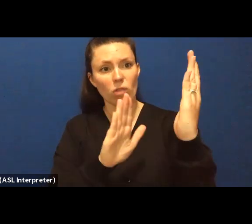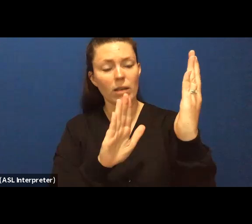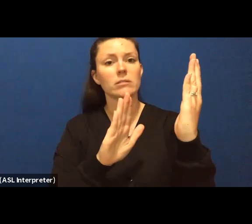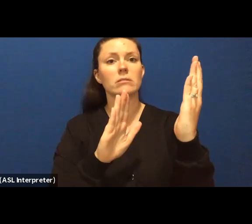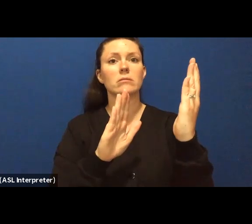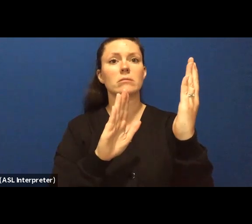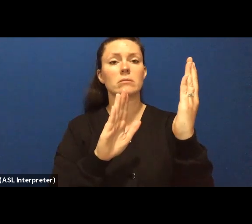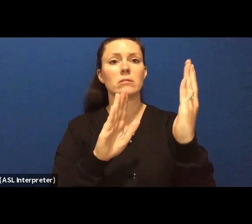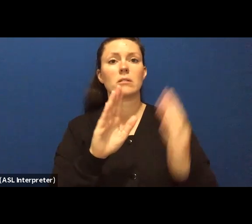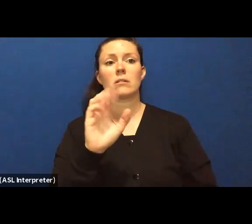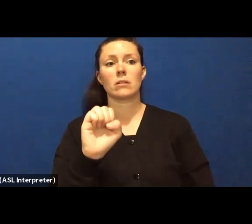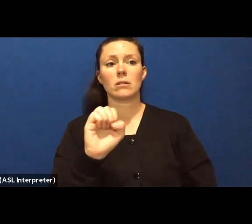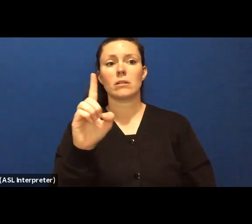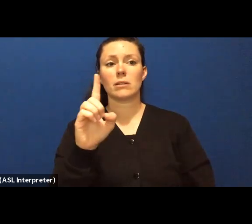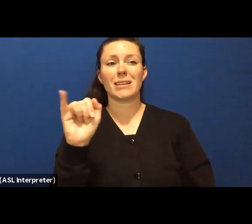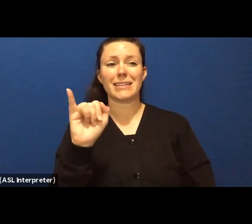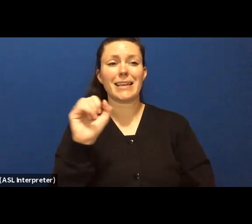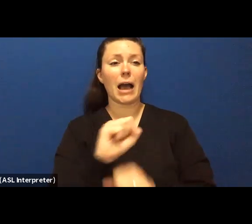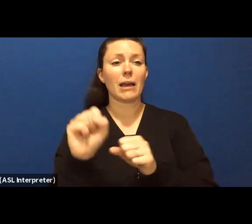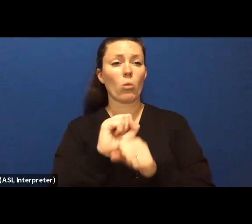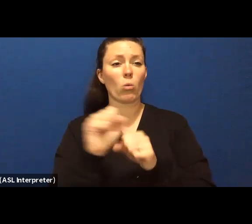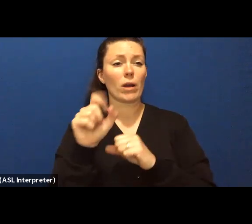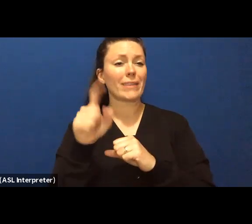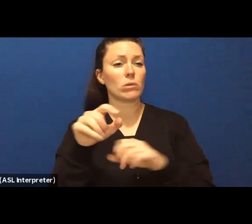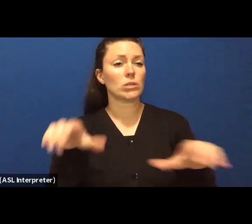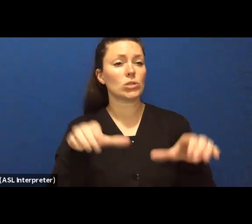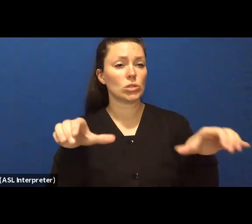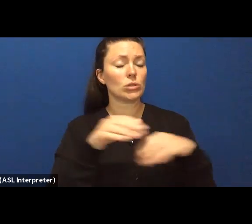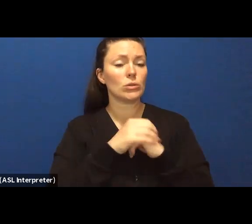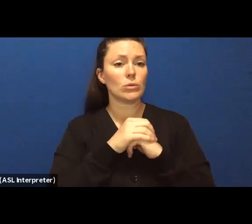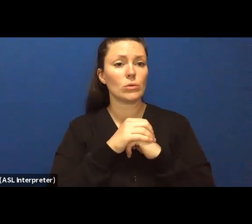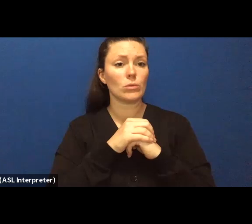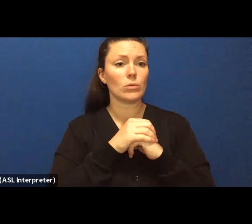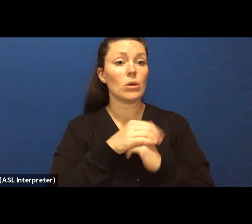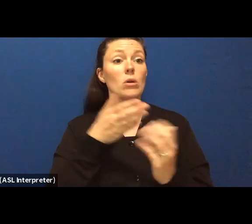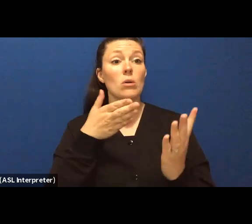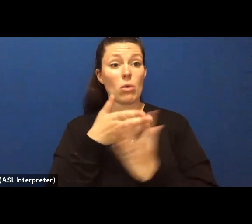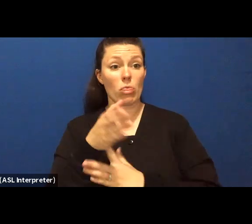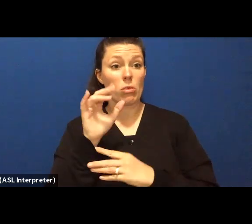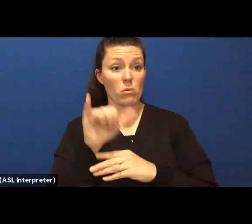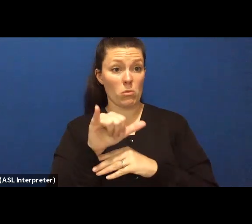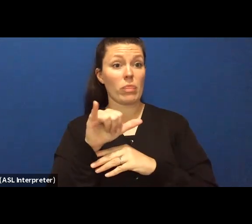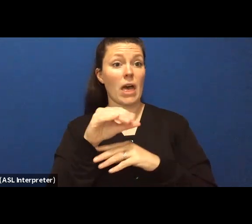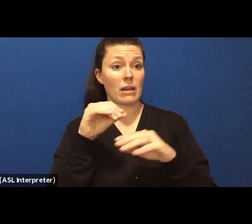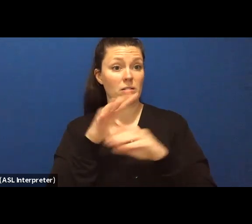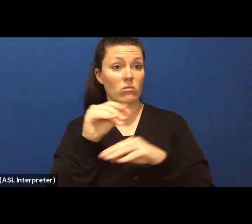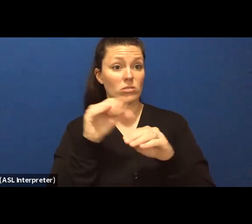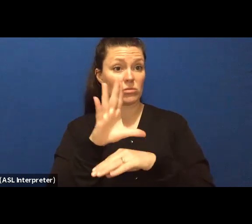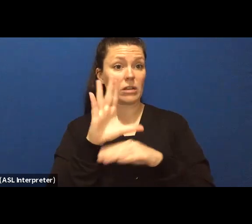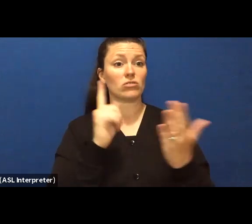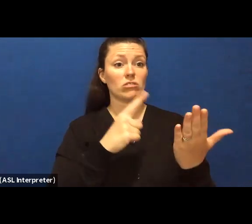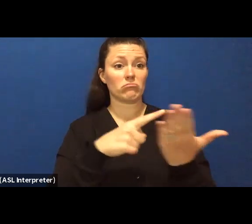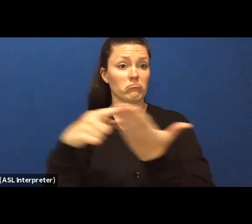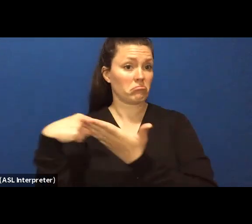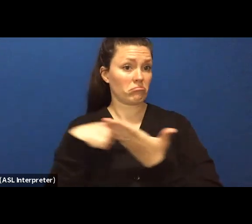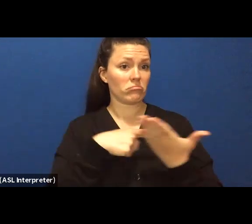the EDI work that's being done. And through that, we were able to commit, we